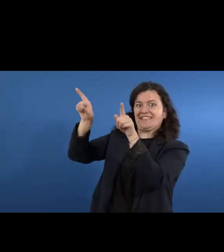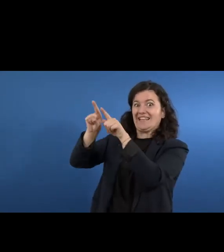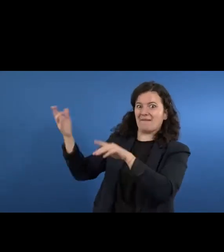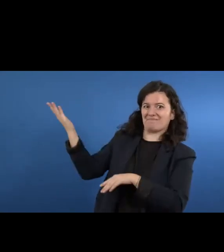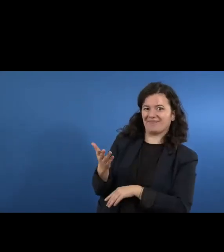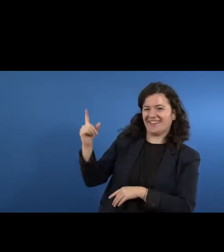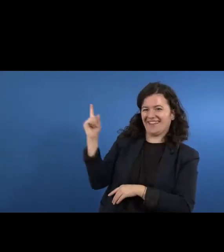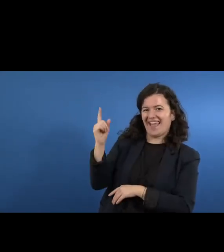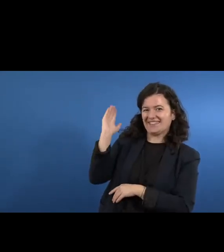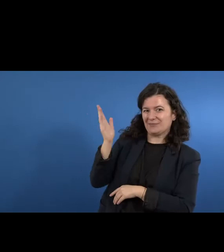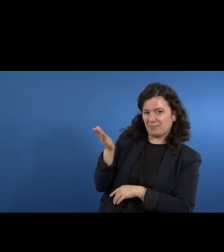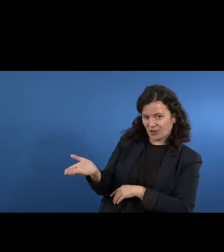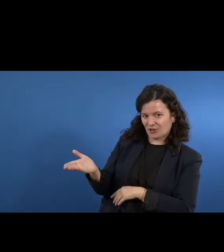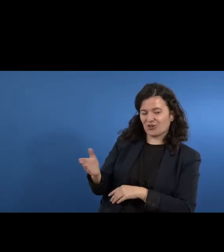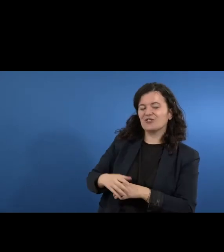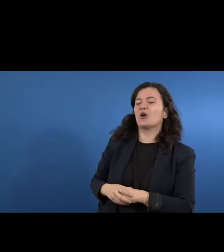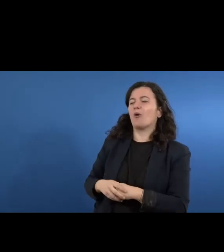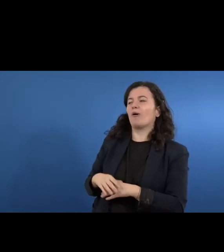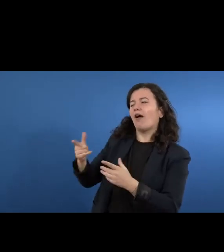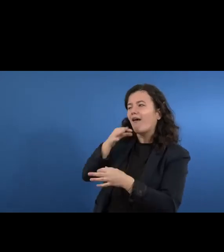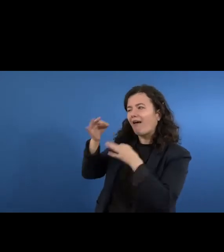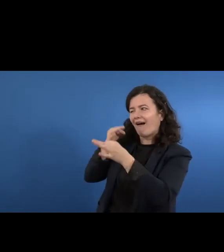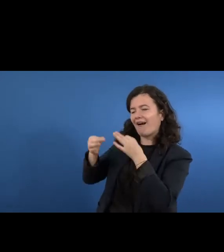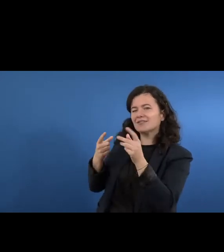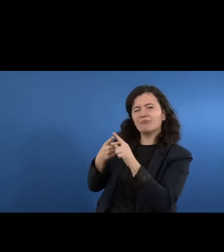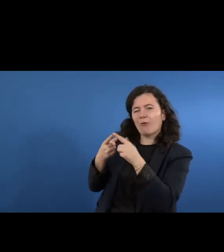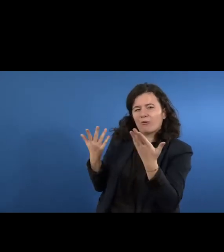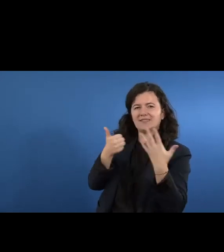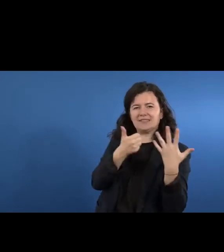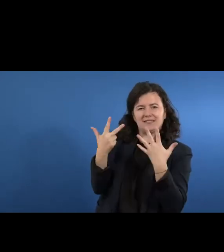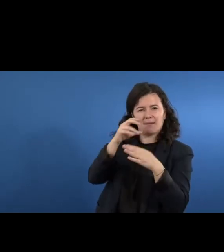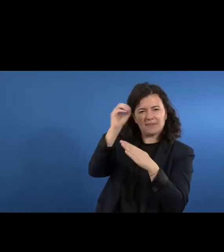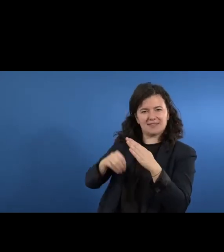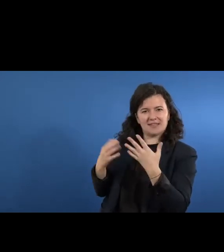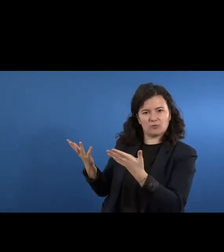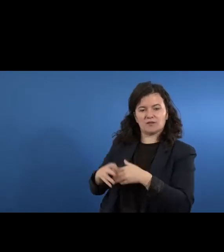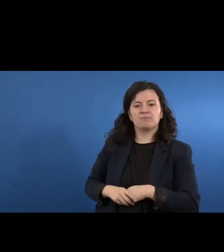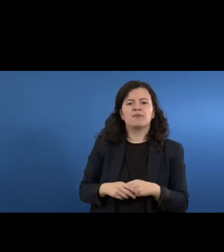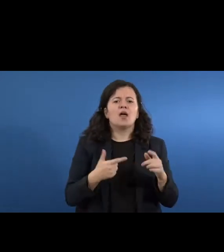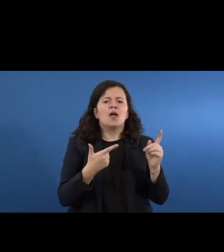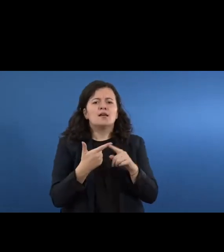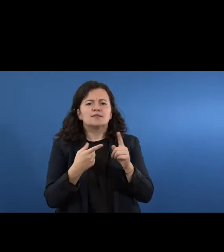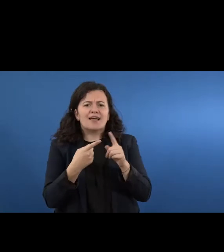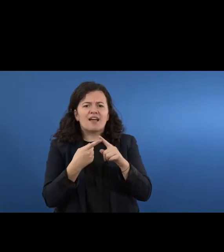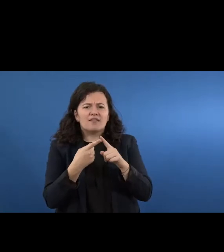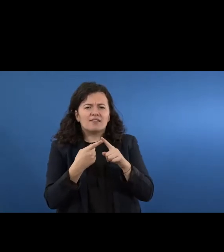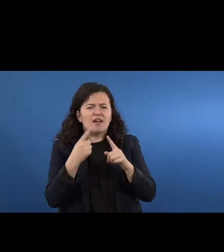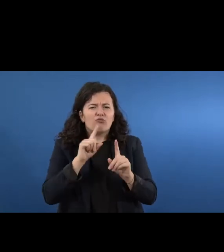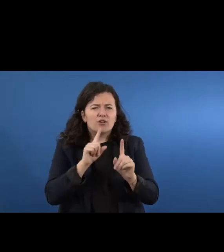other two, not so much, just 16% each. It's the access to internet and digital tools,